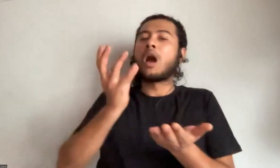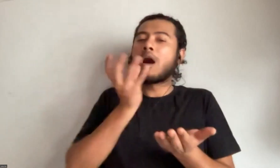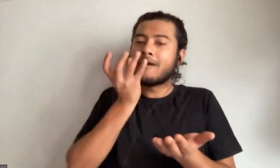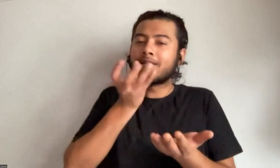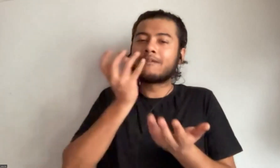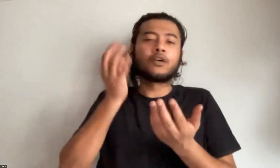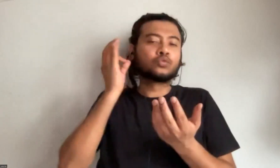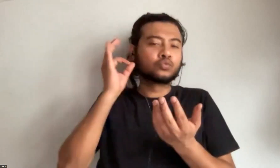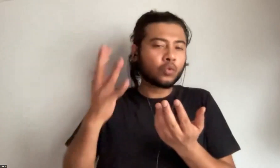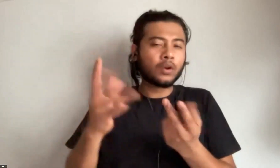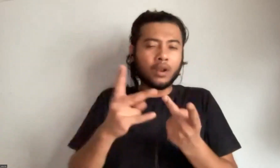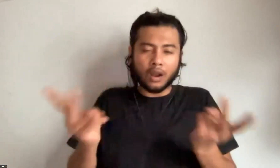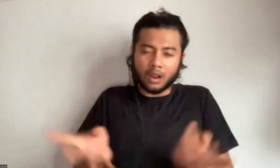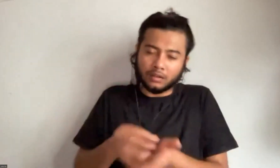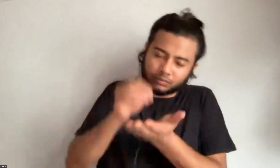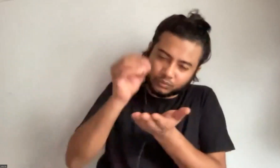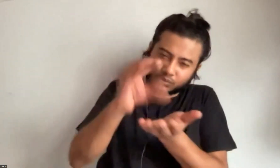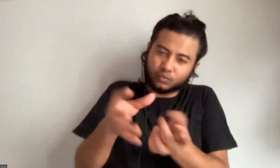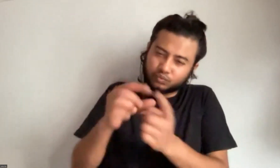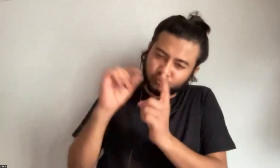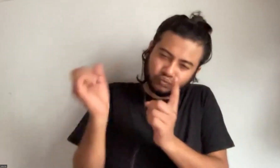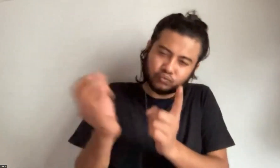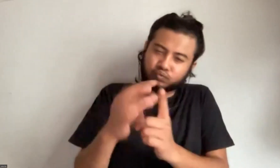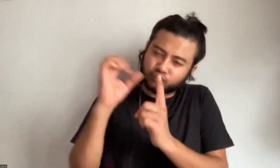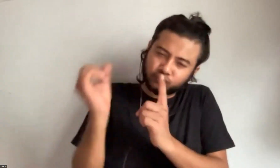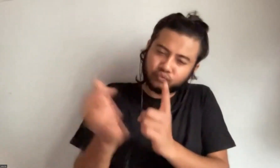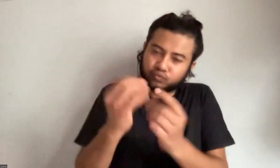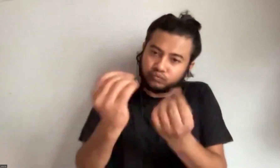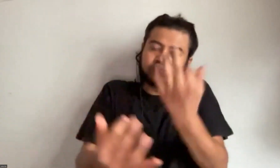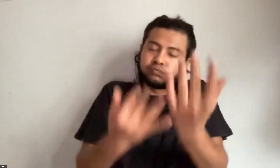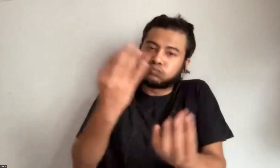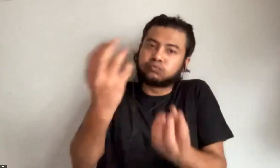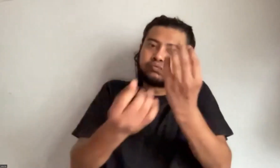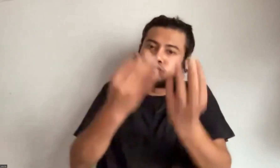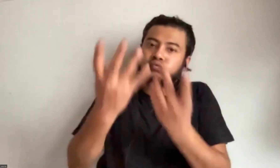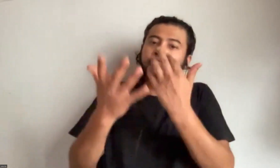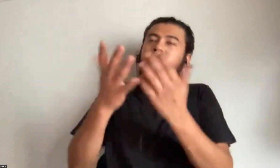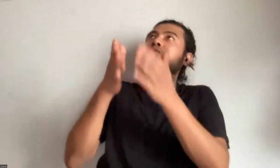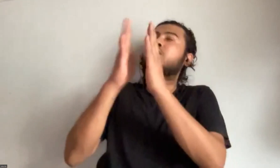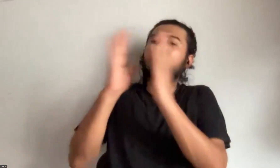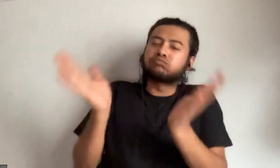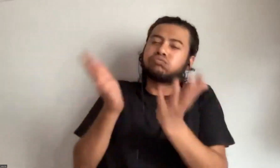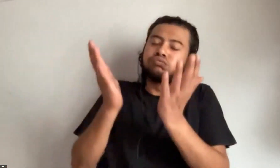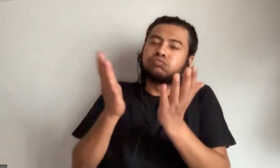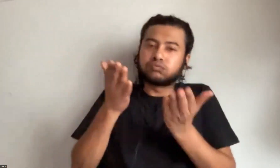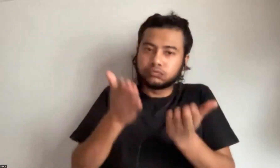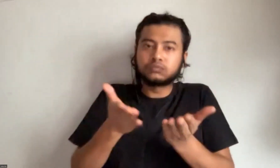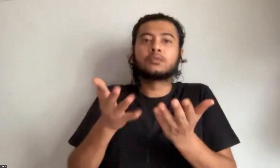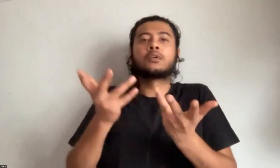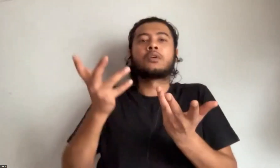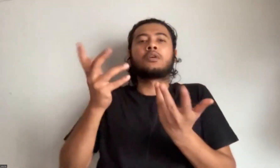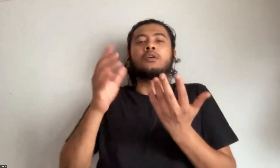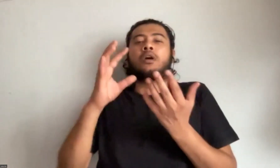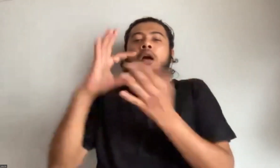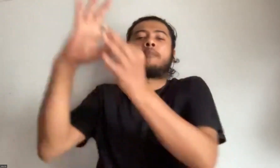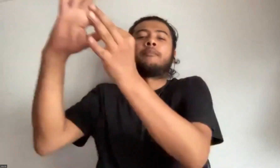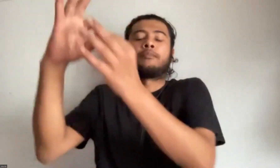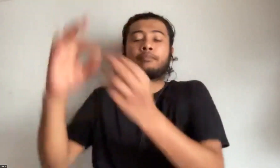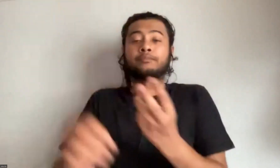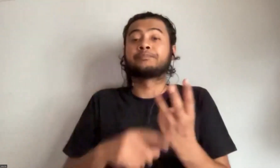in the next yuga, which is Satyug, it was elaborate temple worship, where would people, there will be deities in the temple,